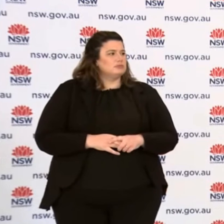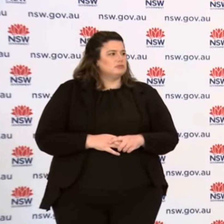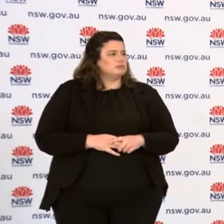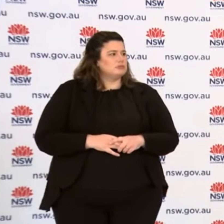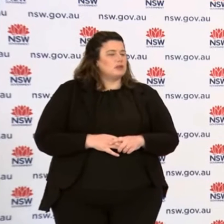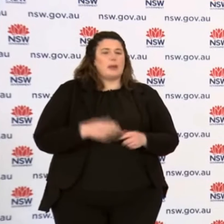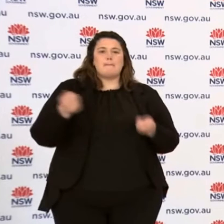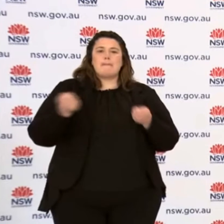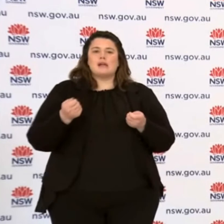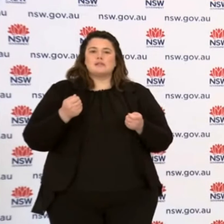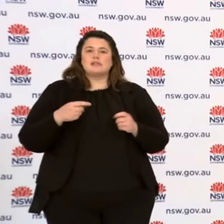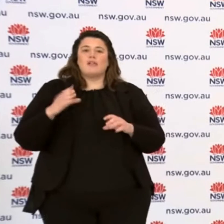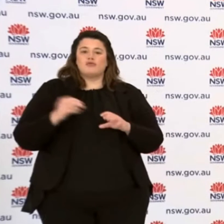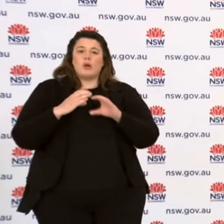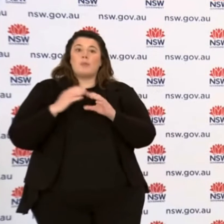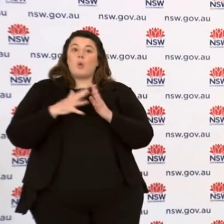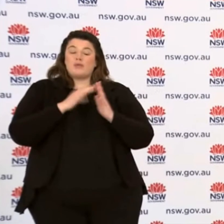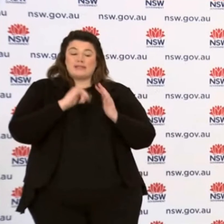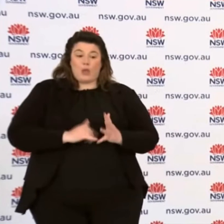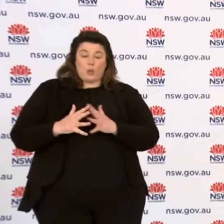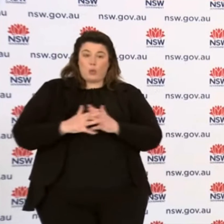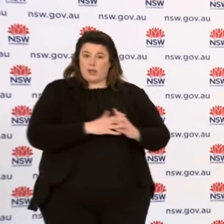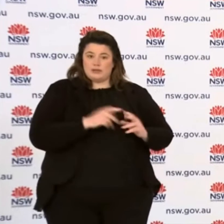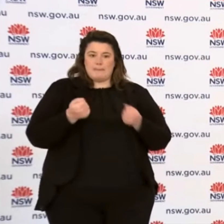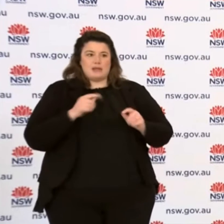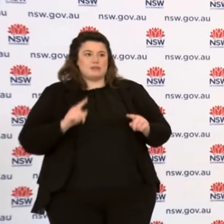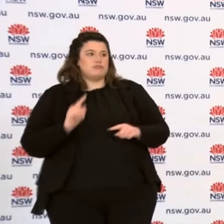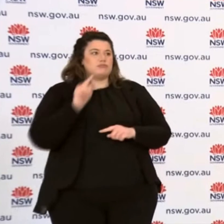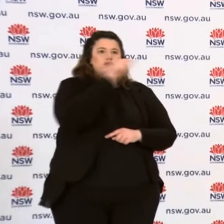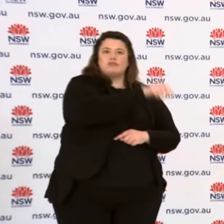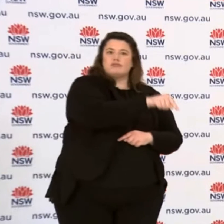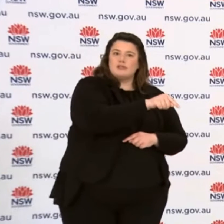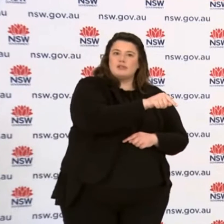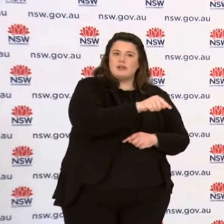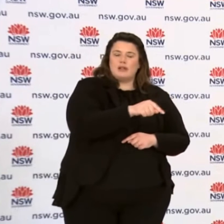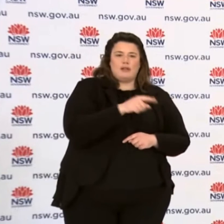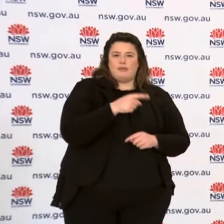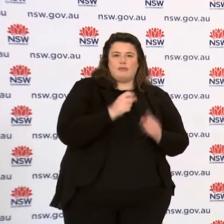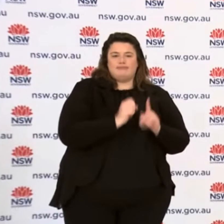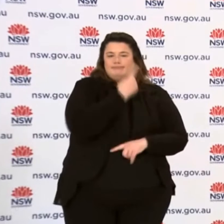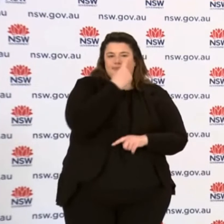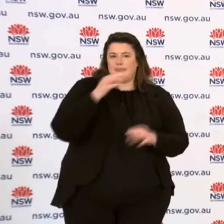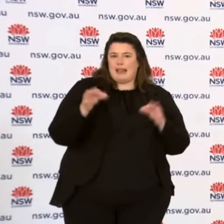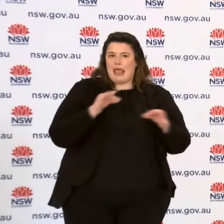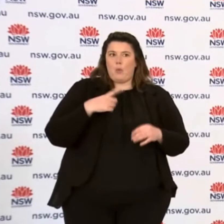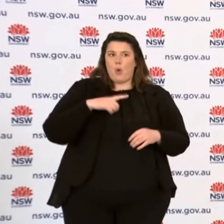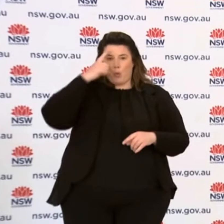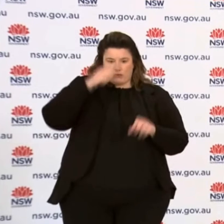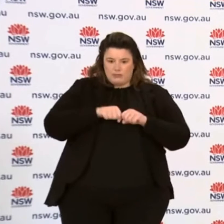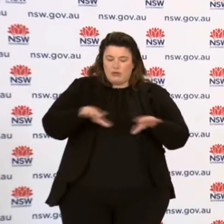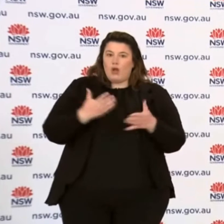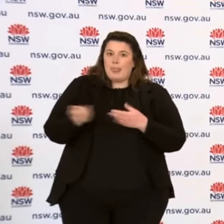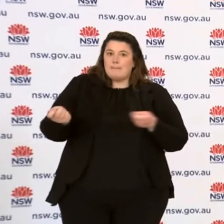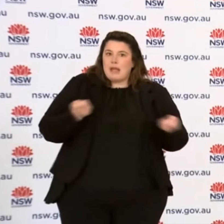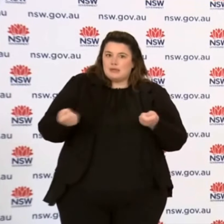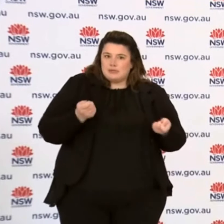that's okay. From regions of Western Sydney into that Kudos Hub has been scrapped. Was that due to concerns about transmission on the buses? And we've heard from principals